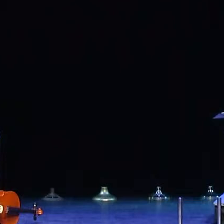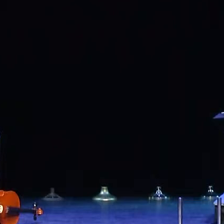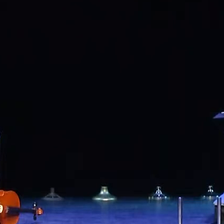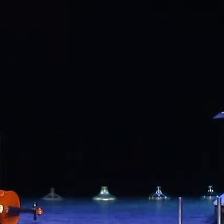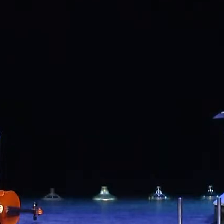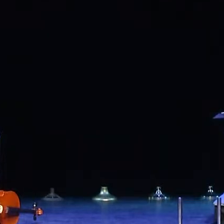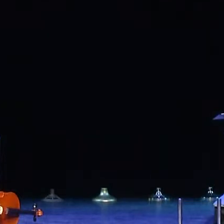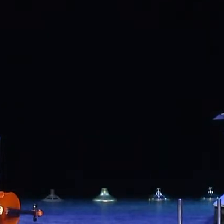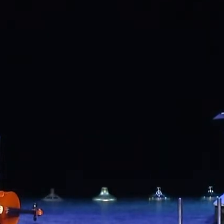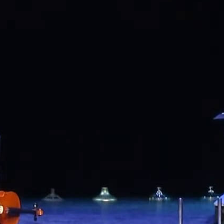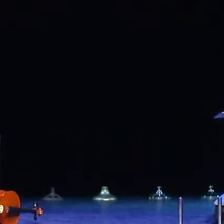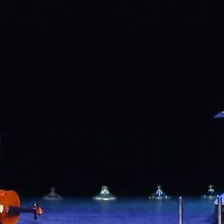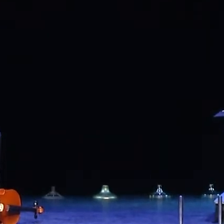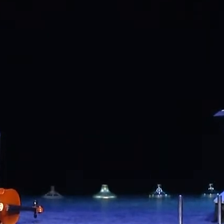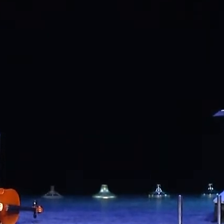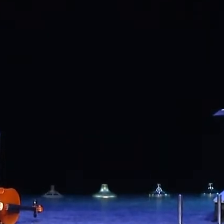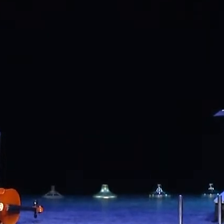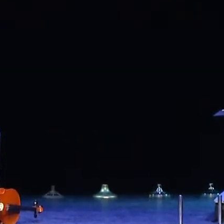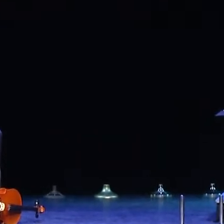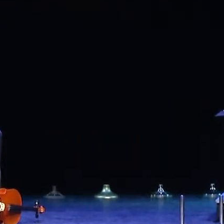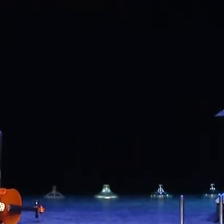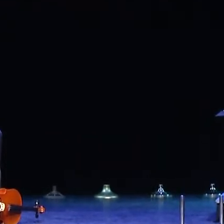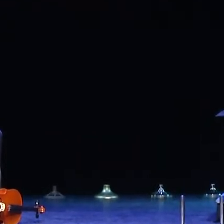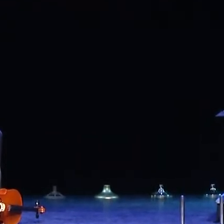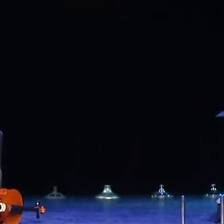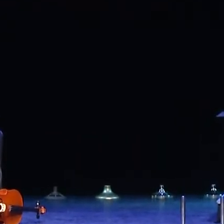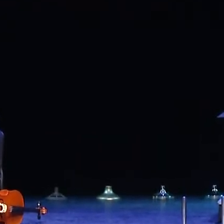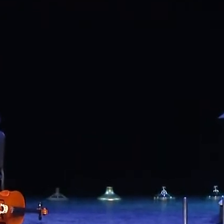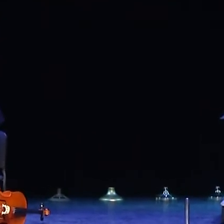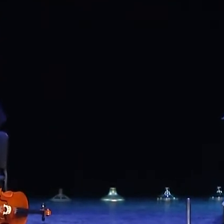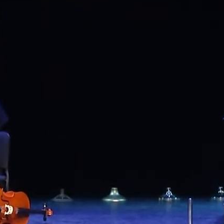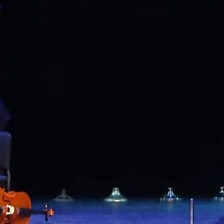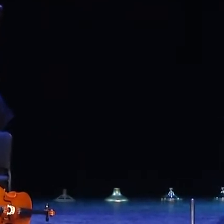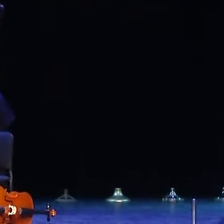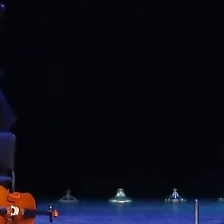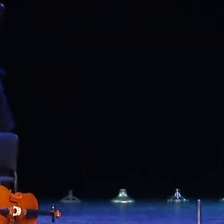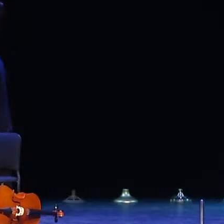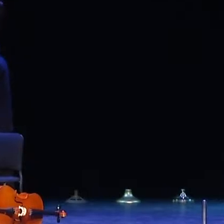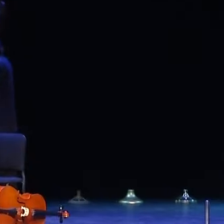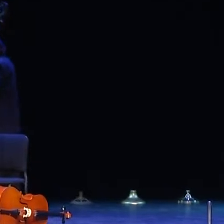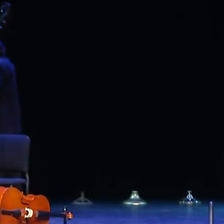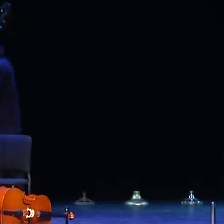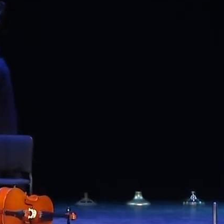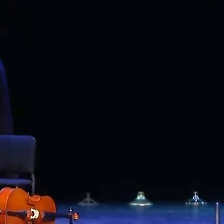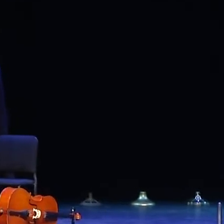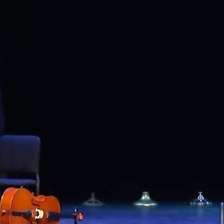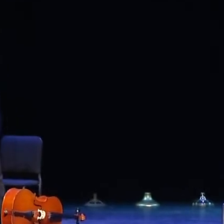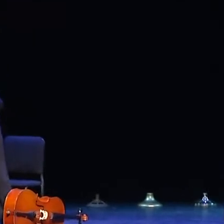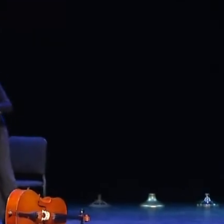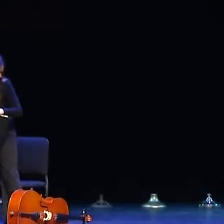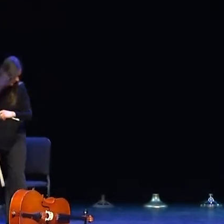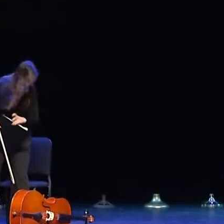Please welcome to the stage Hall of Famer and longtime TV and radio broadcaster, Mark Rosen.